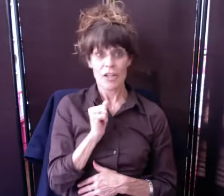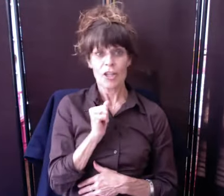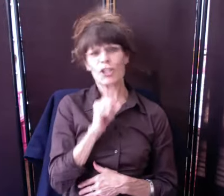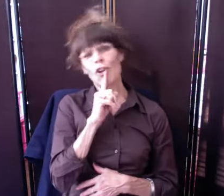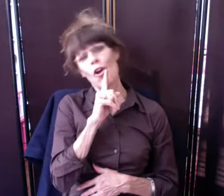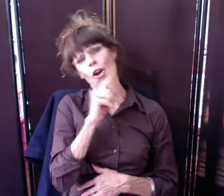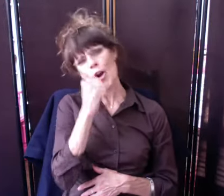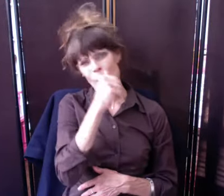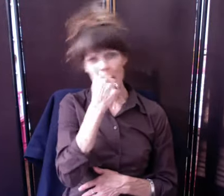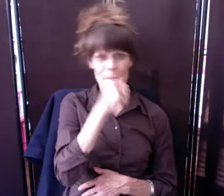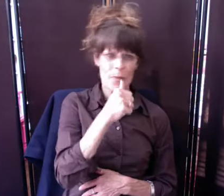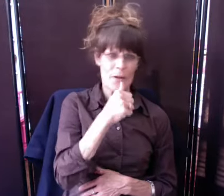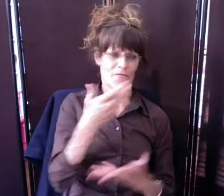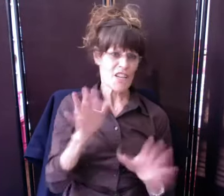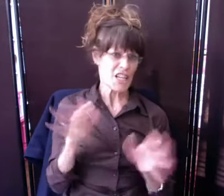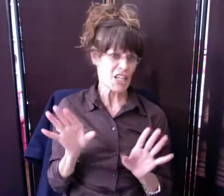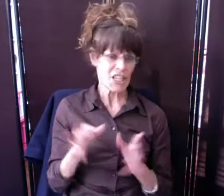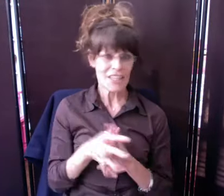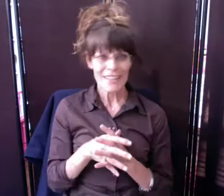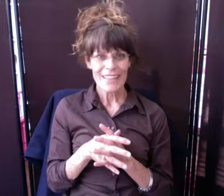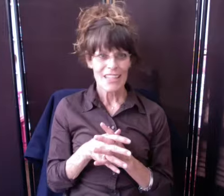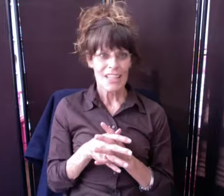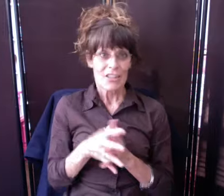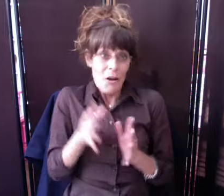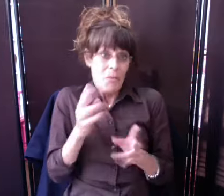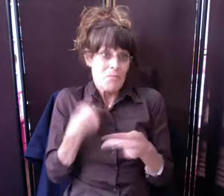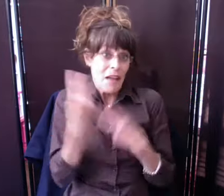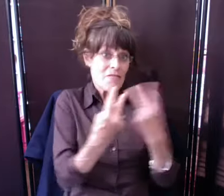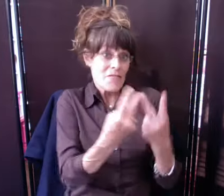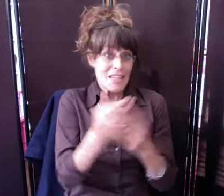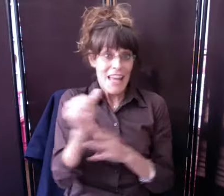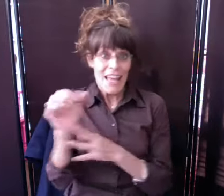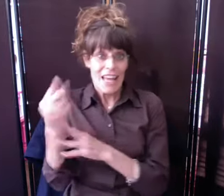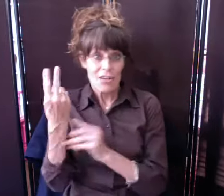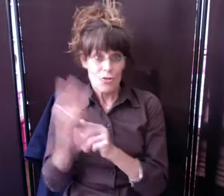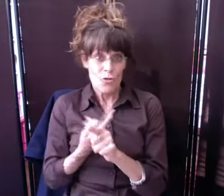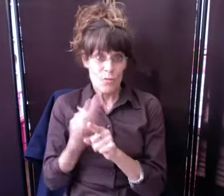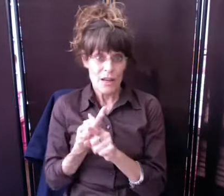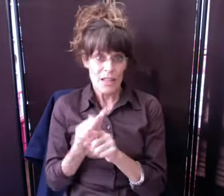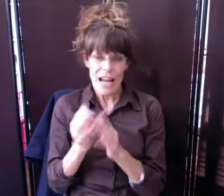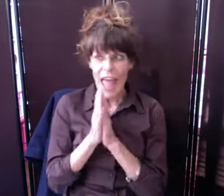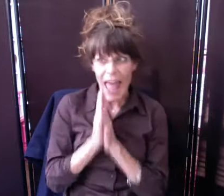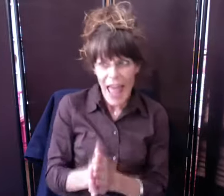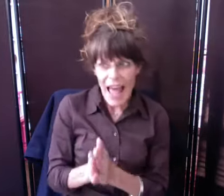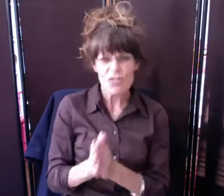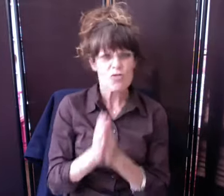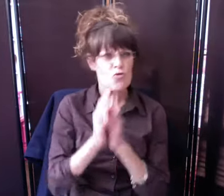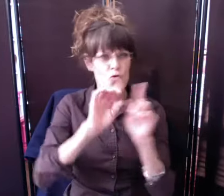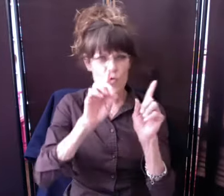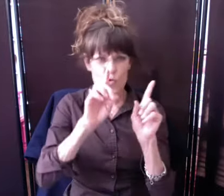I haven't done it. So I just visited AA for 2 months, and I asked her 100 questions while we were going, and